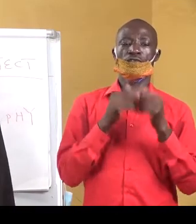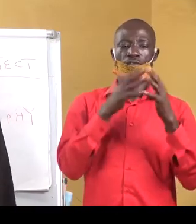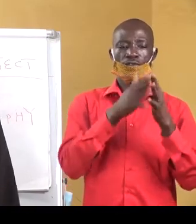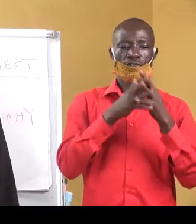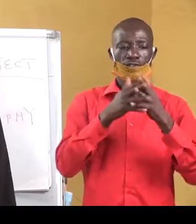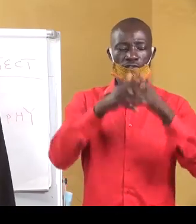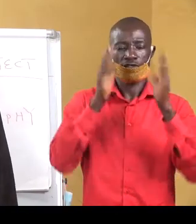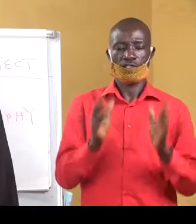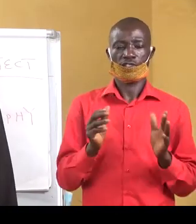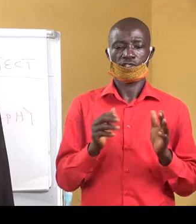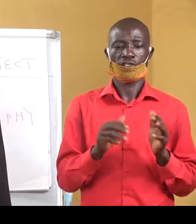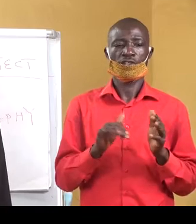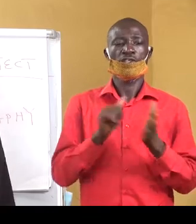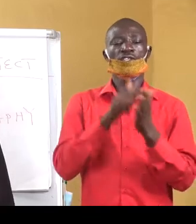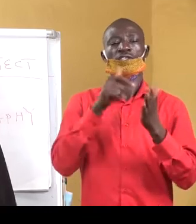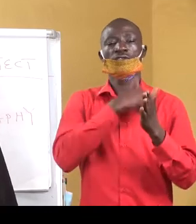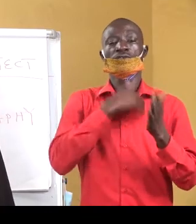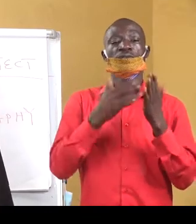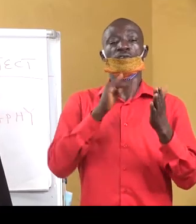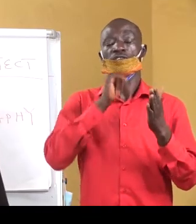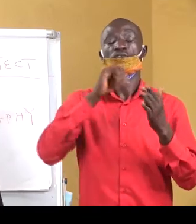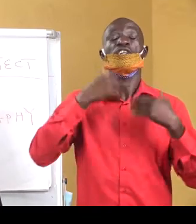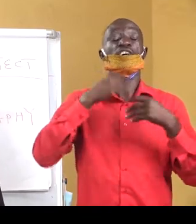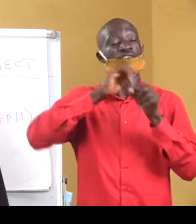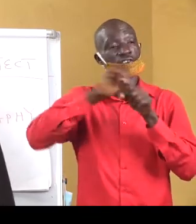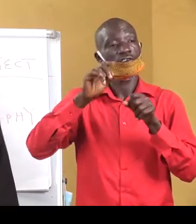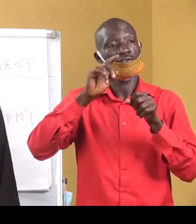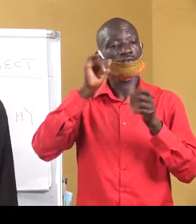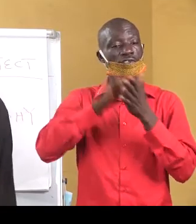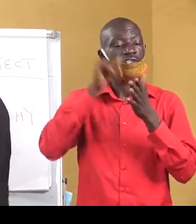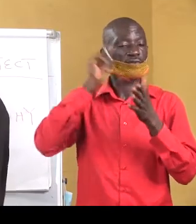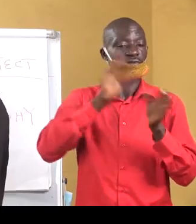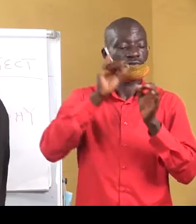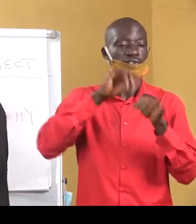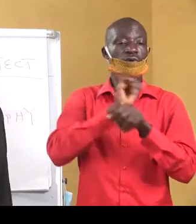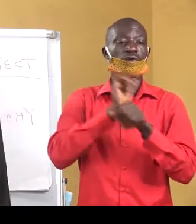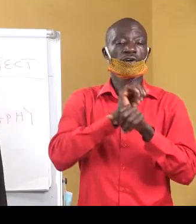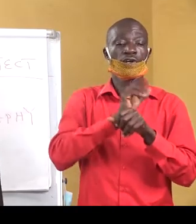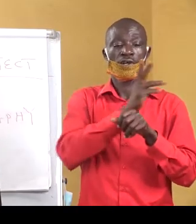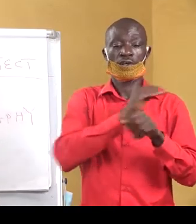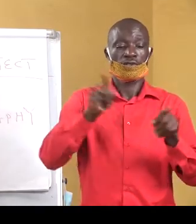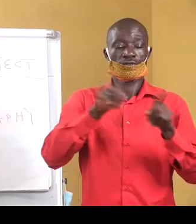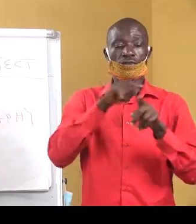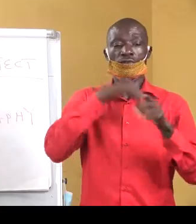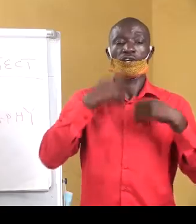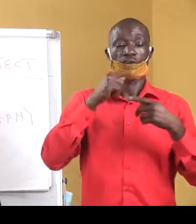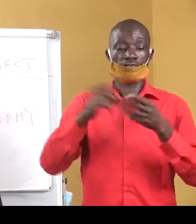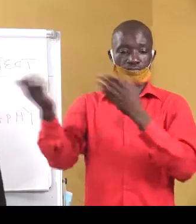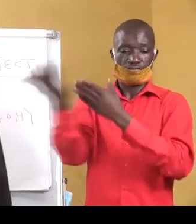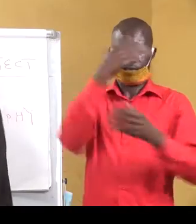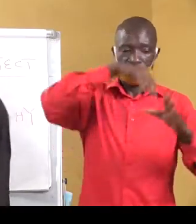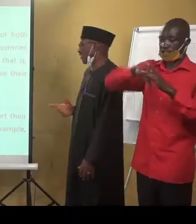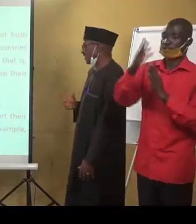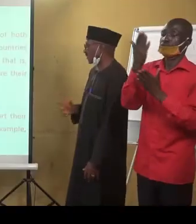engineers, but we may not have enough that could be involved in that kind of